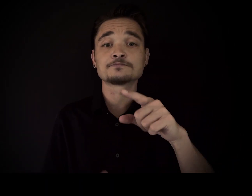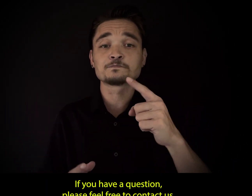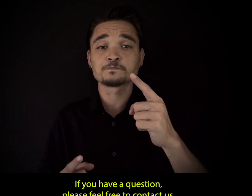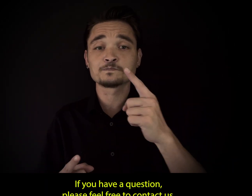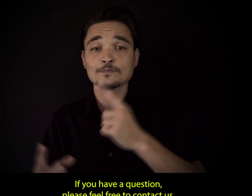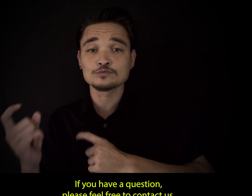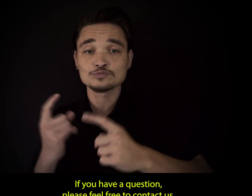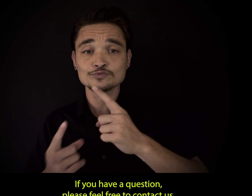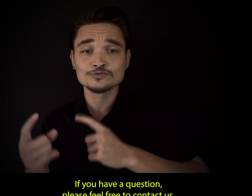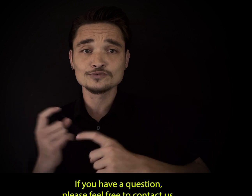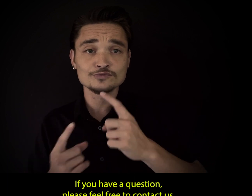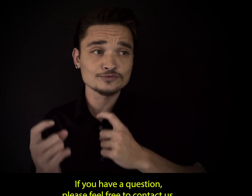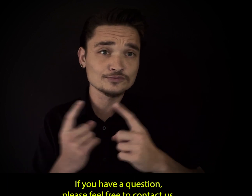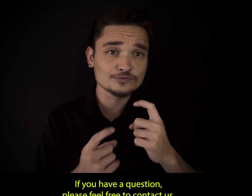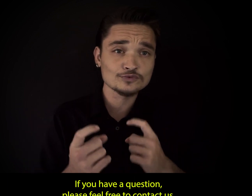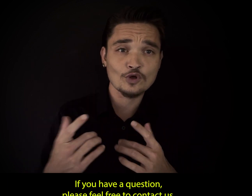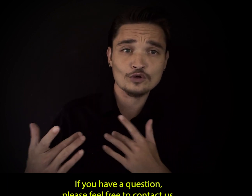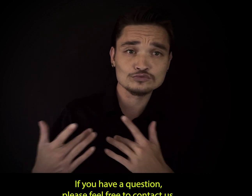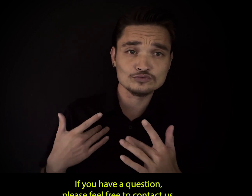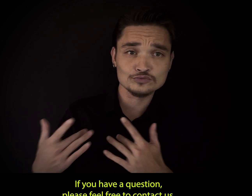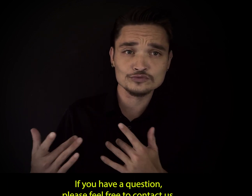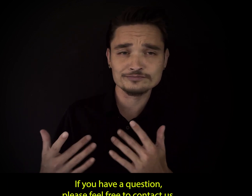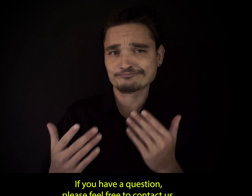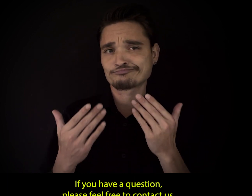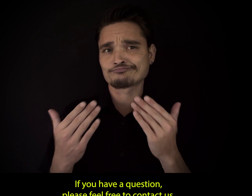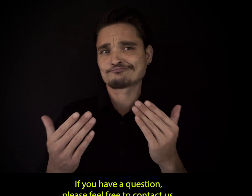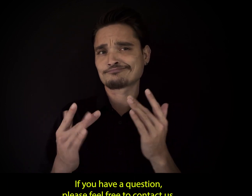If you have a question, please feel free to contact us.